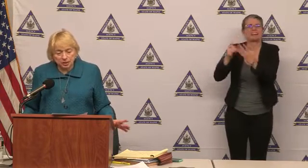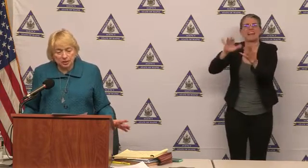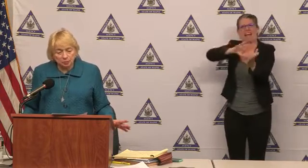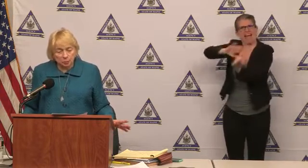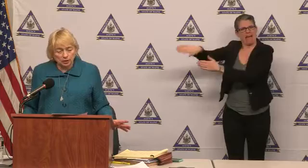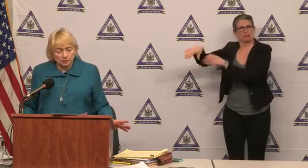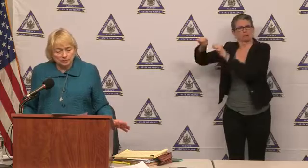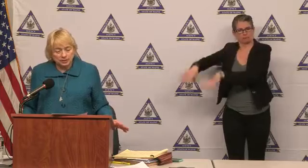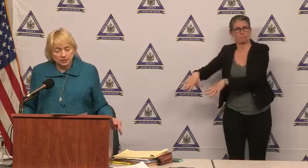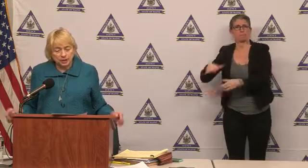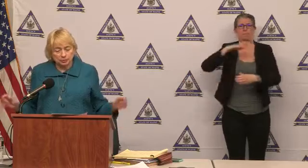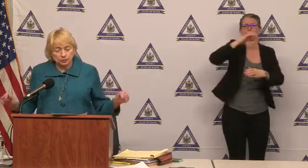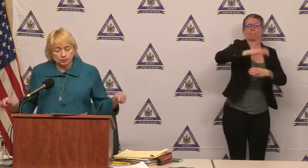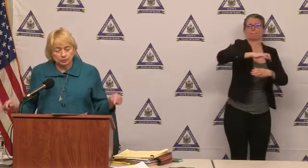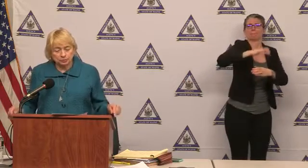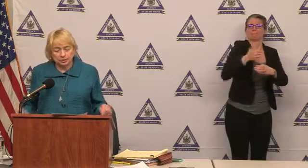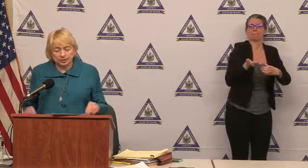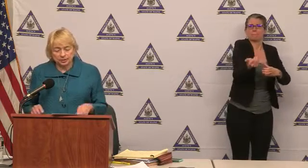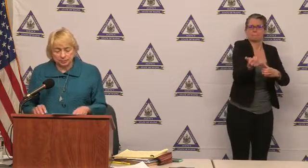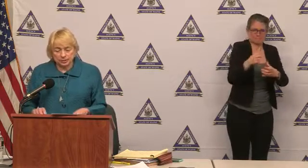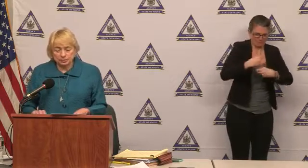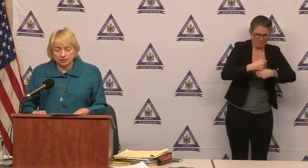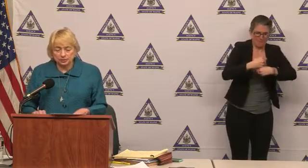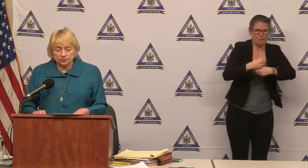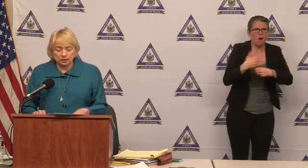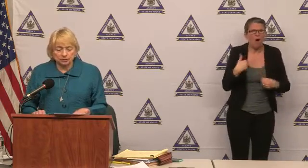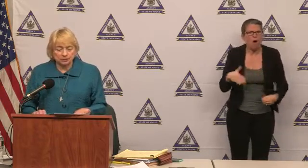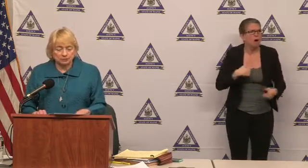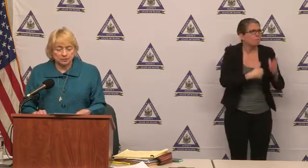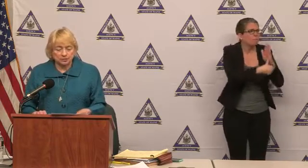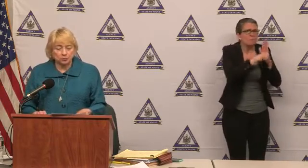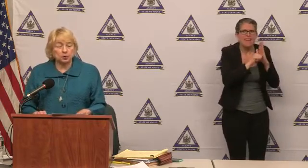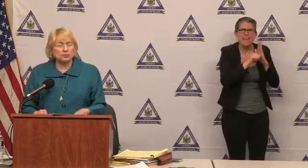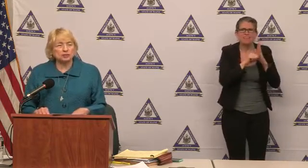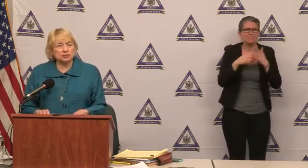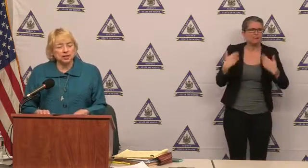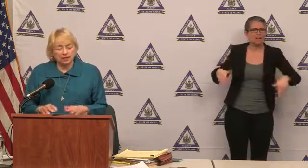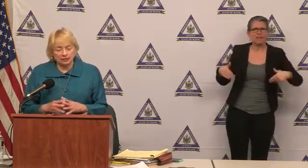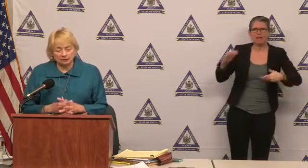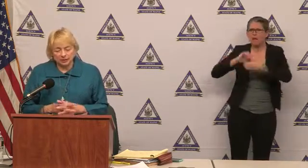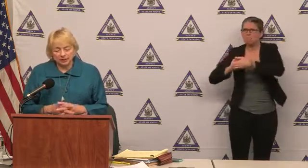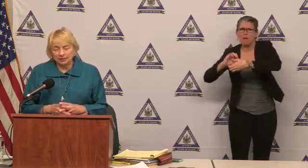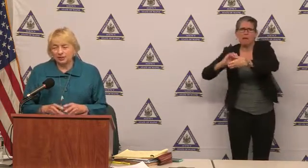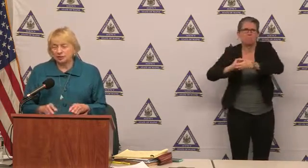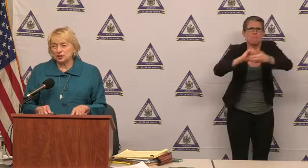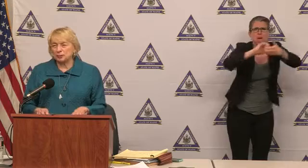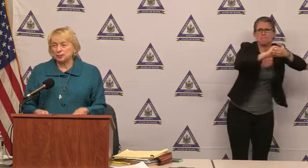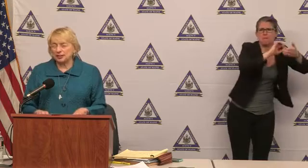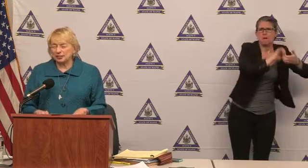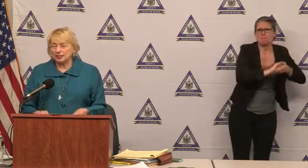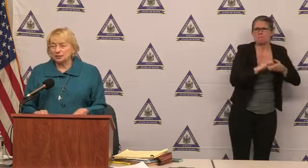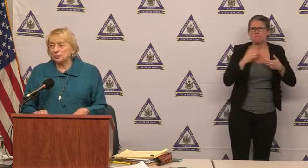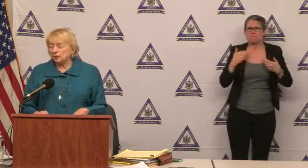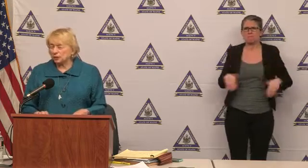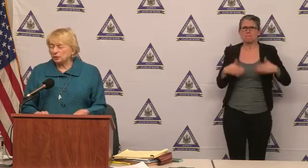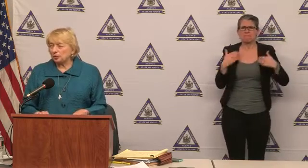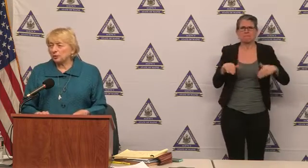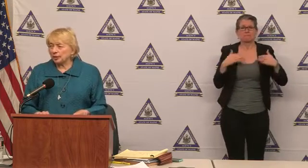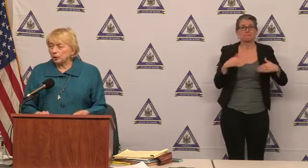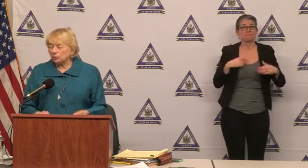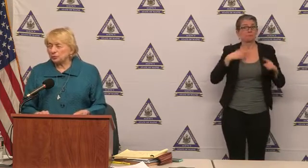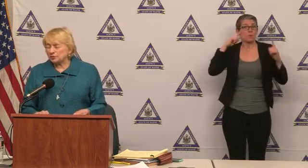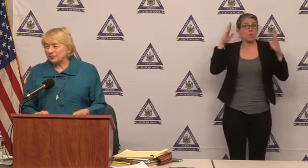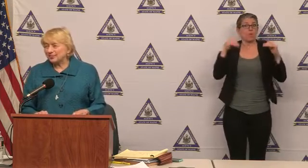is creating a portal to help you determine the best place to direct those efforts, and we hope to have it live in the next couple of days. It'll be